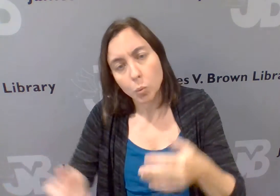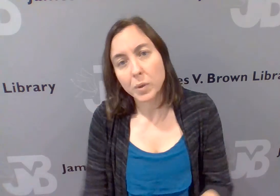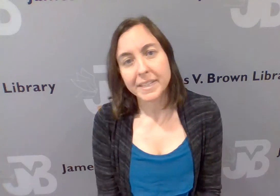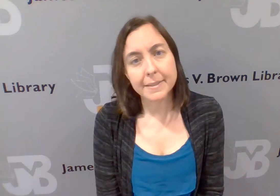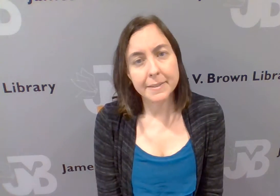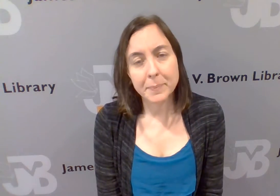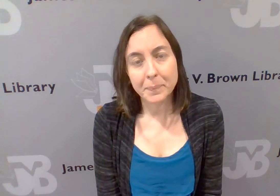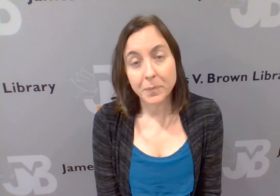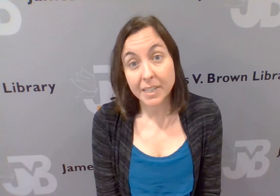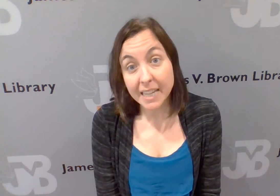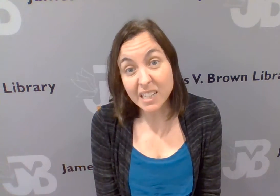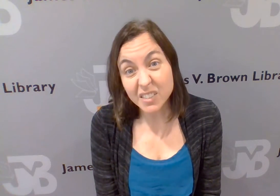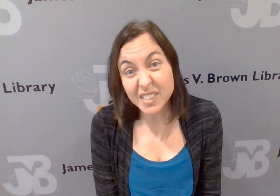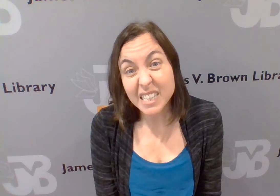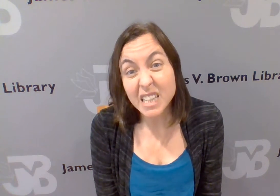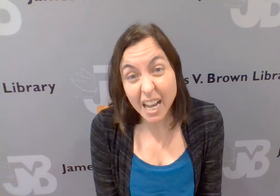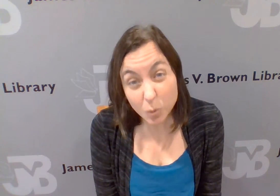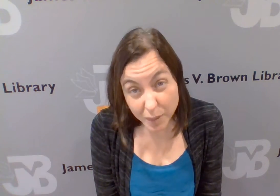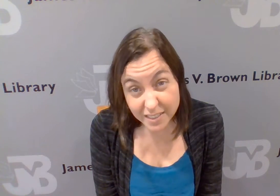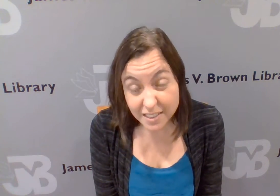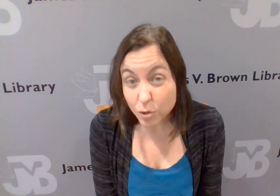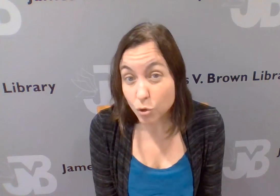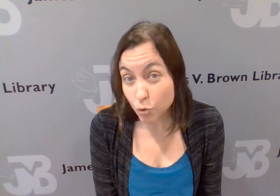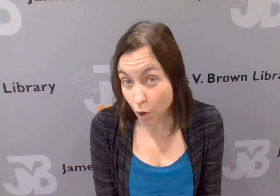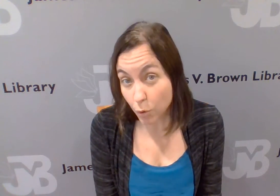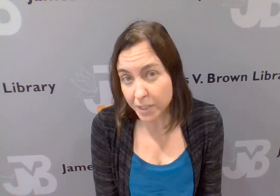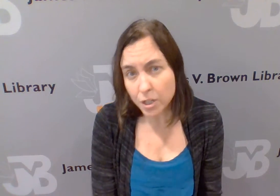Wind. And again, if it's a lot of wind, it's a strong wind.